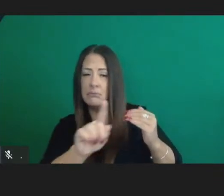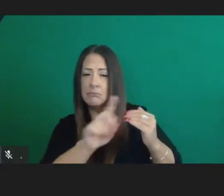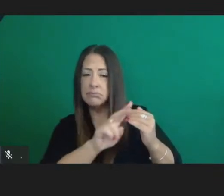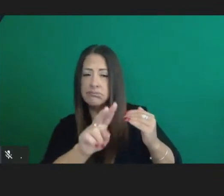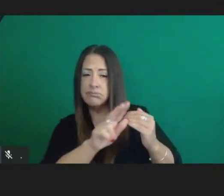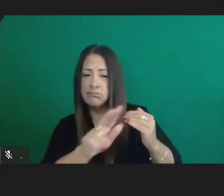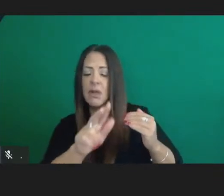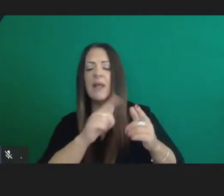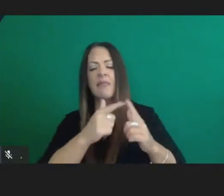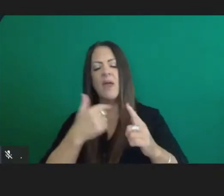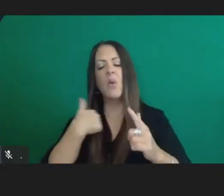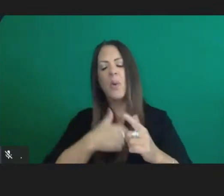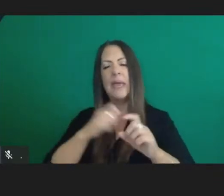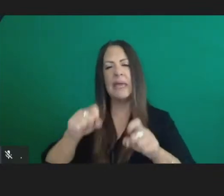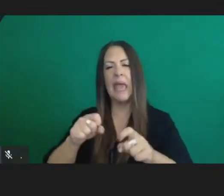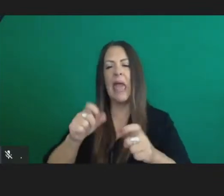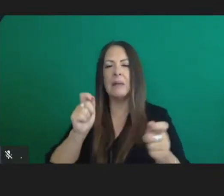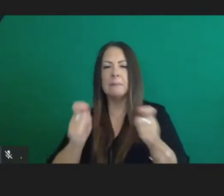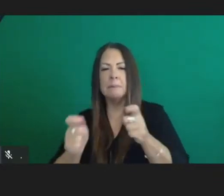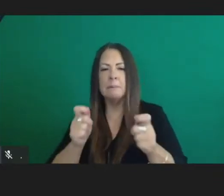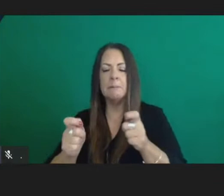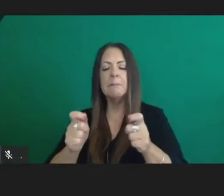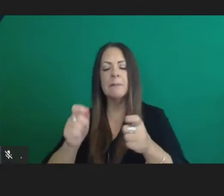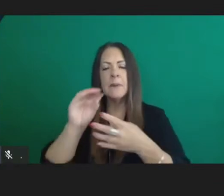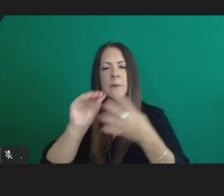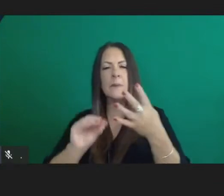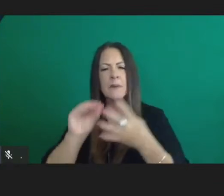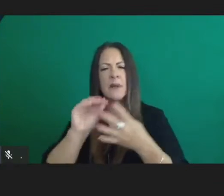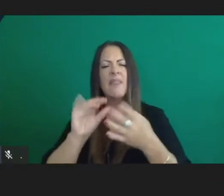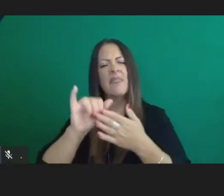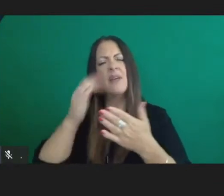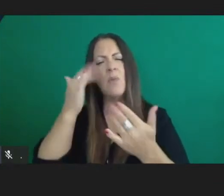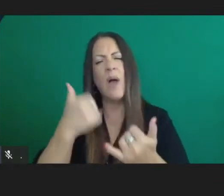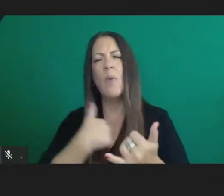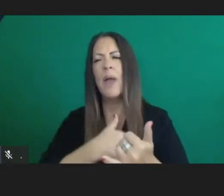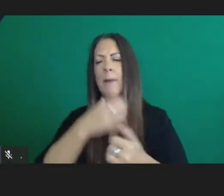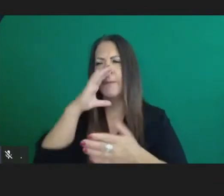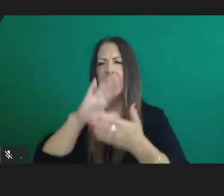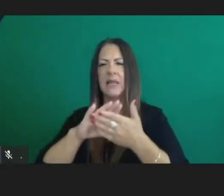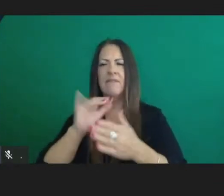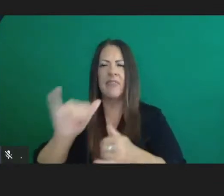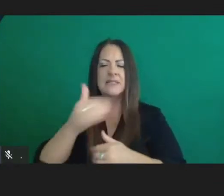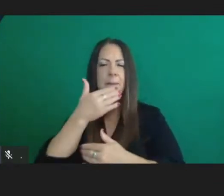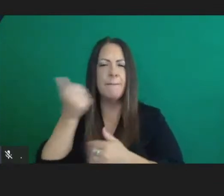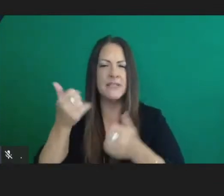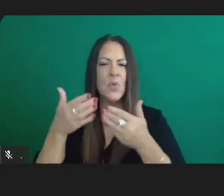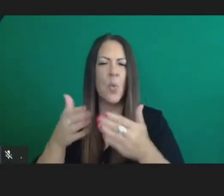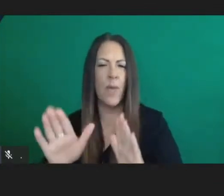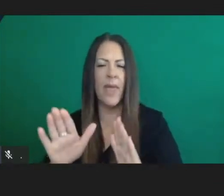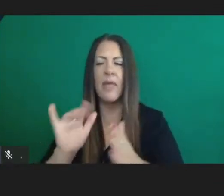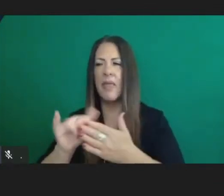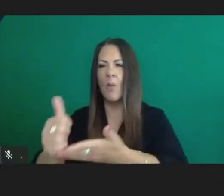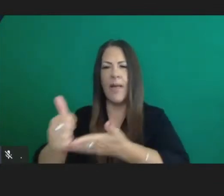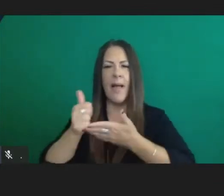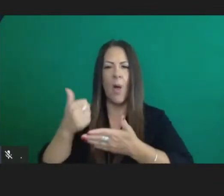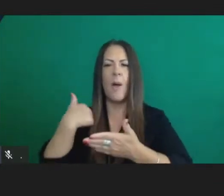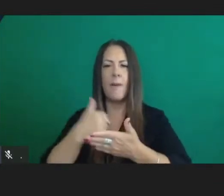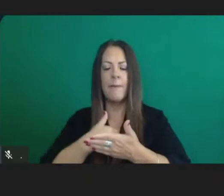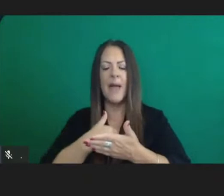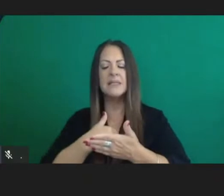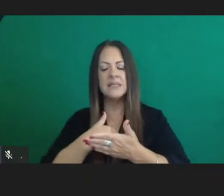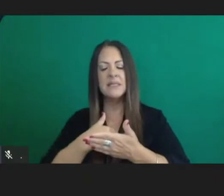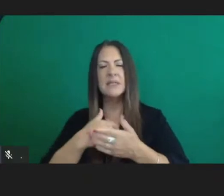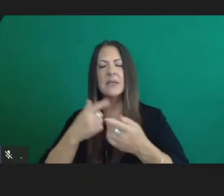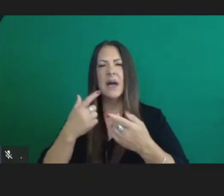into transmission before we do more. And we believe that's going to be an approach that helps us get through some of these